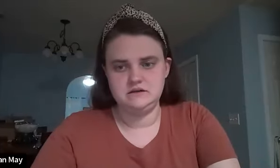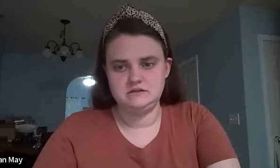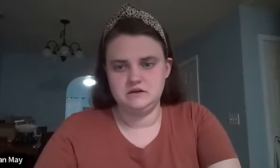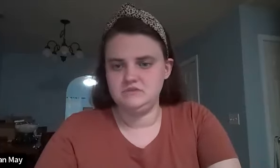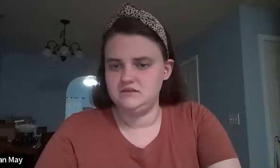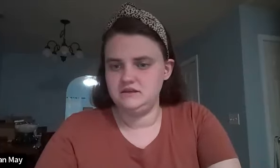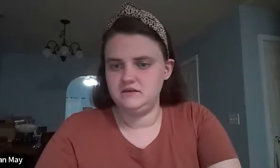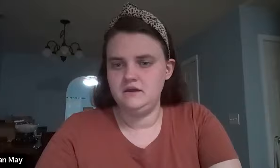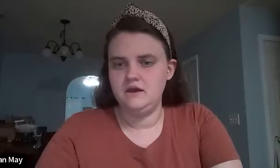lifeprint.com, I think.